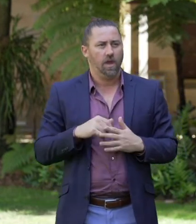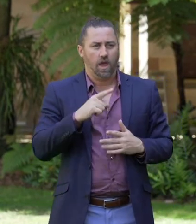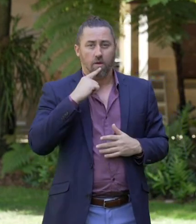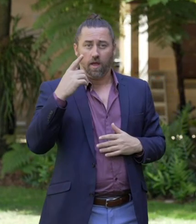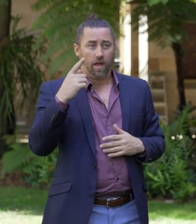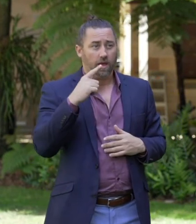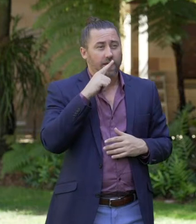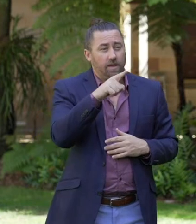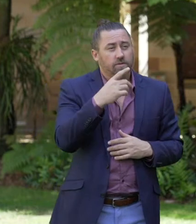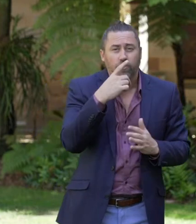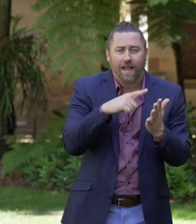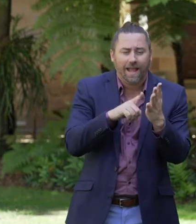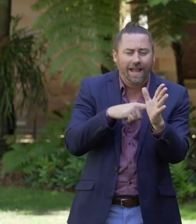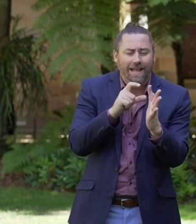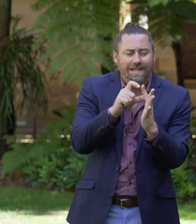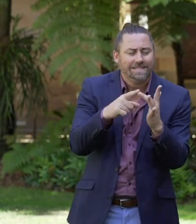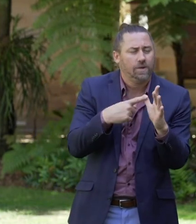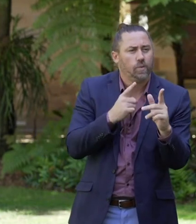confidence? Lydia, sorry?